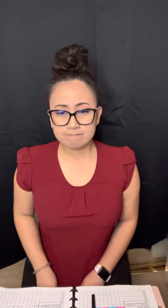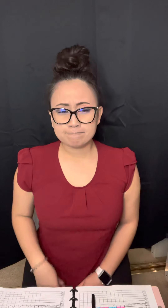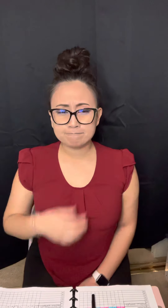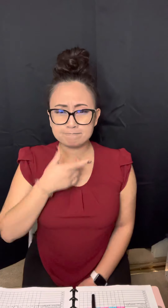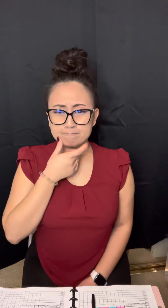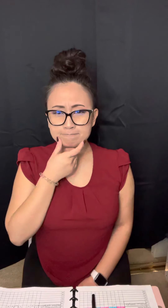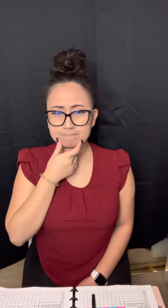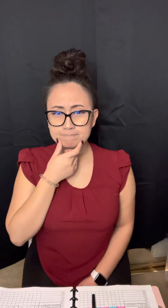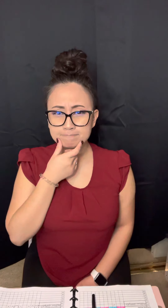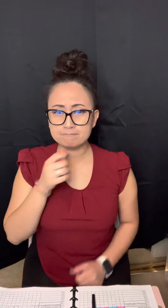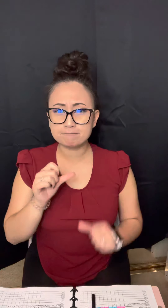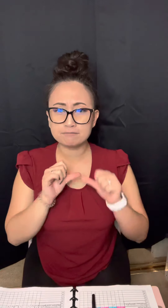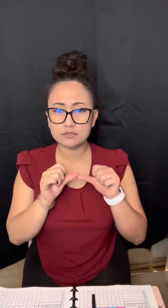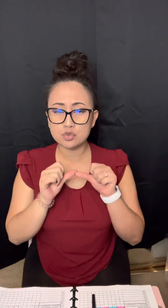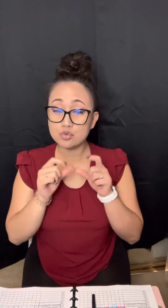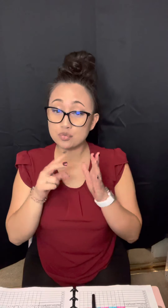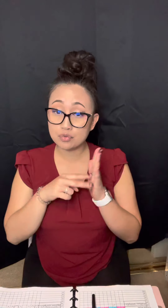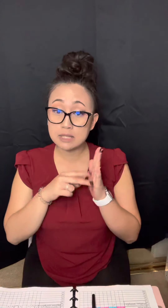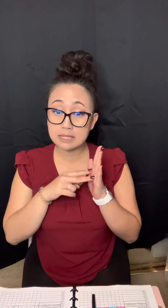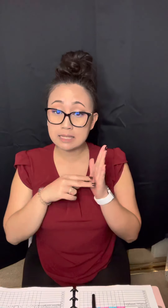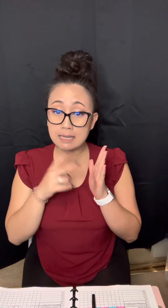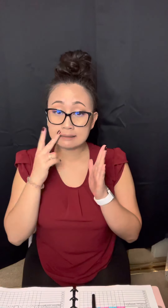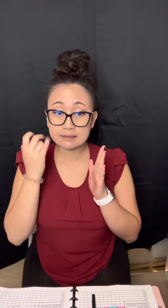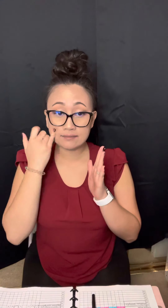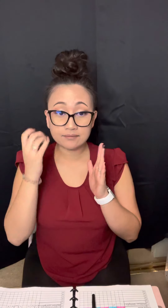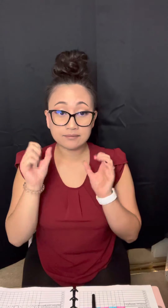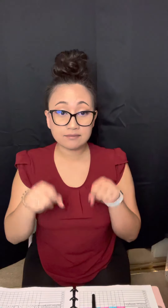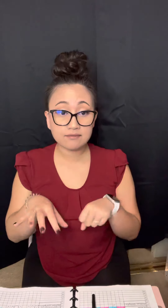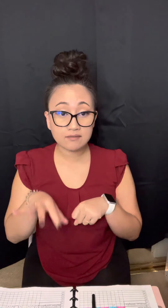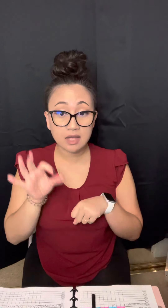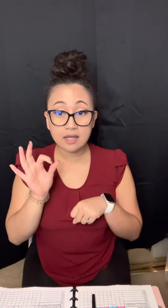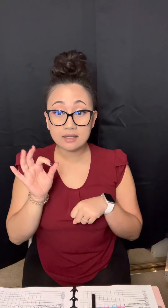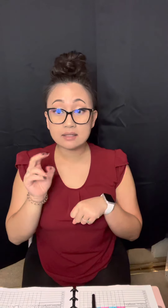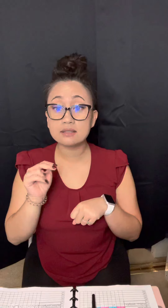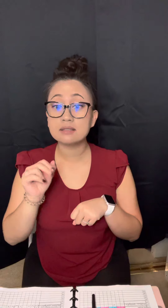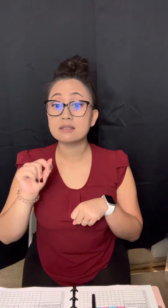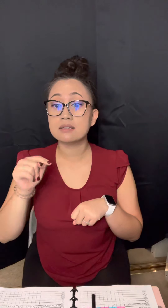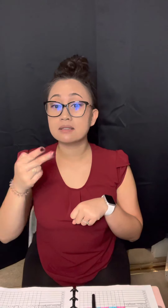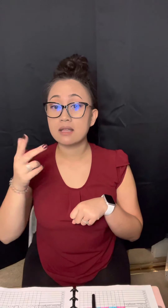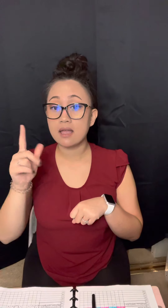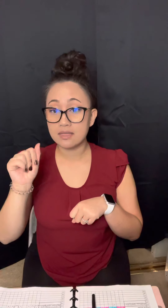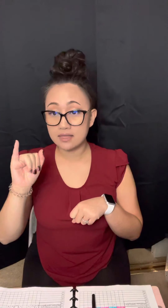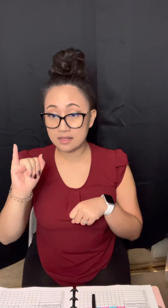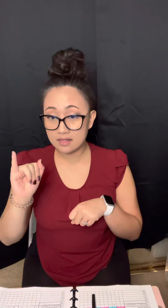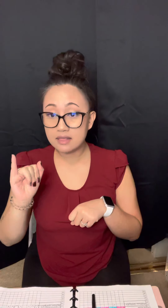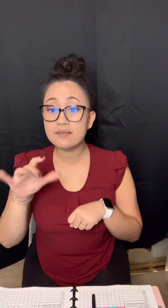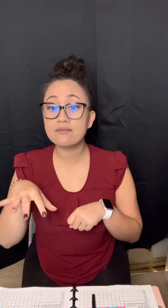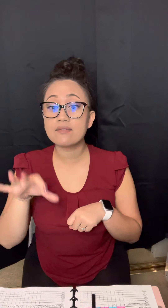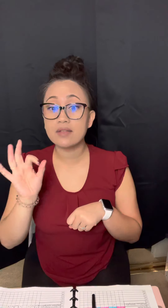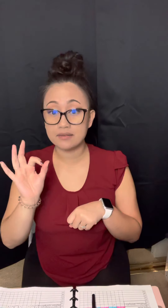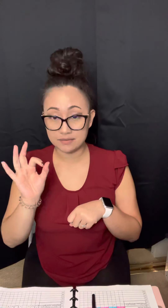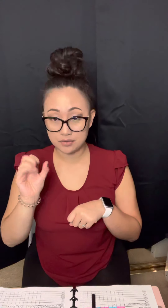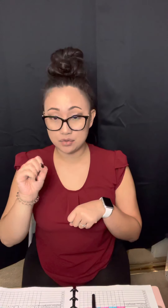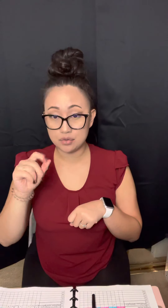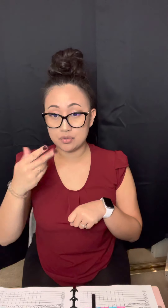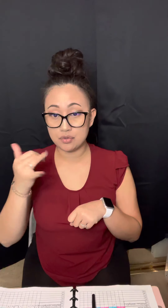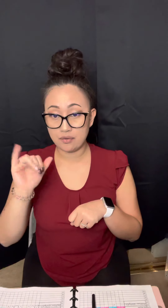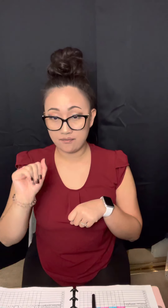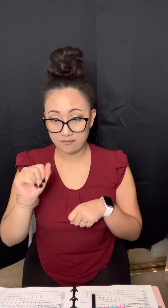Keep reading. See if you can find it. Ooh, Naphtali found it. Sophia found it. Orion found I it. know what